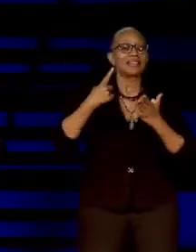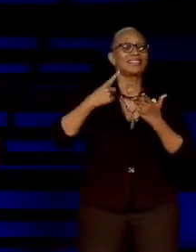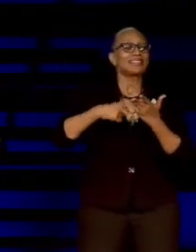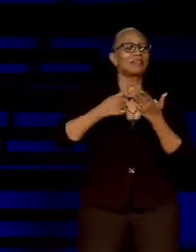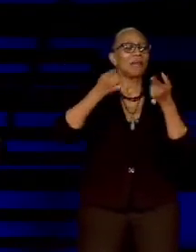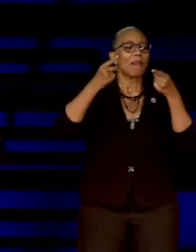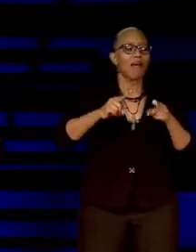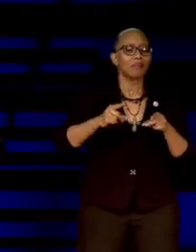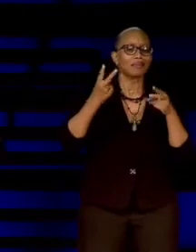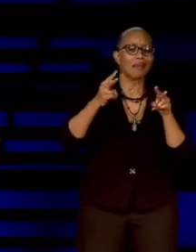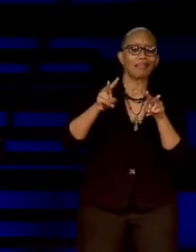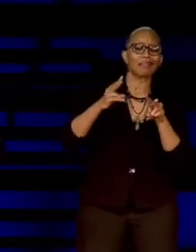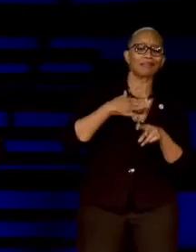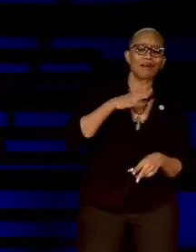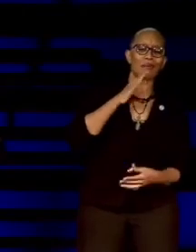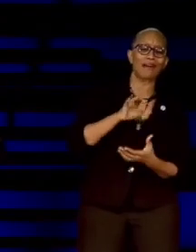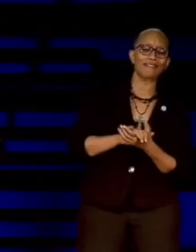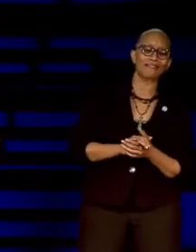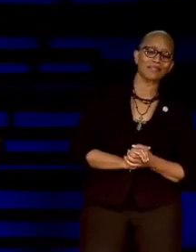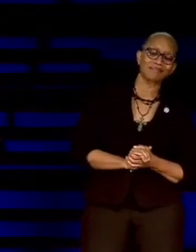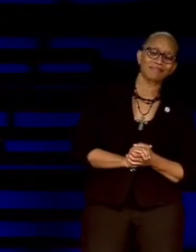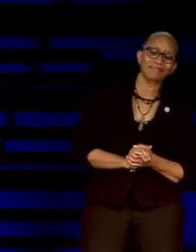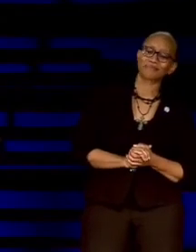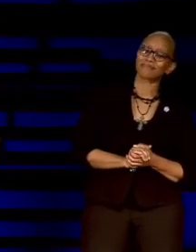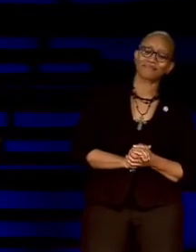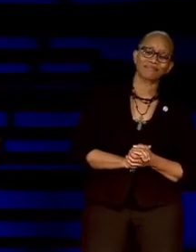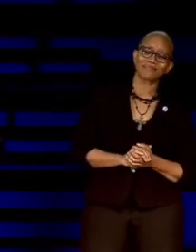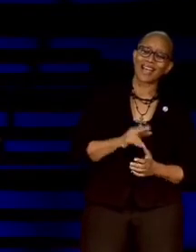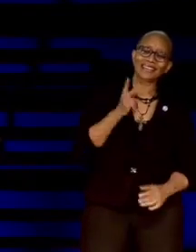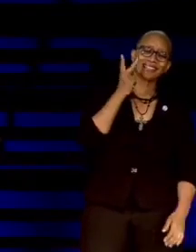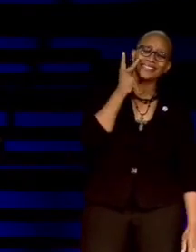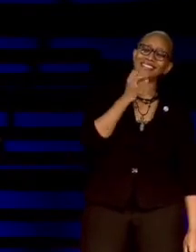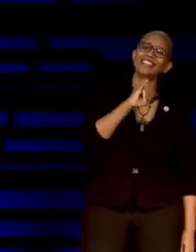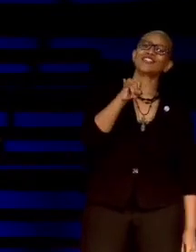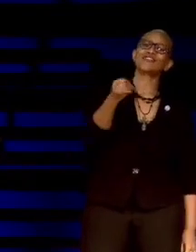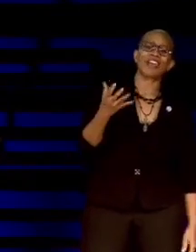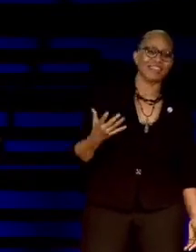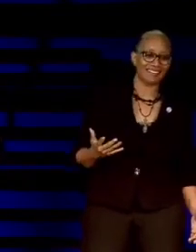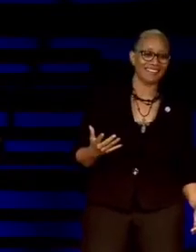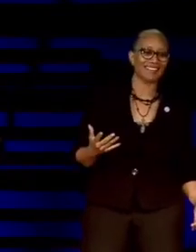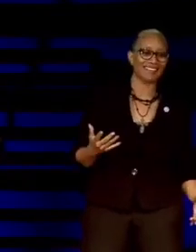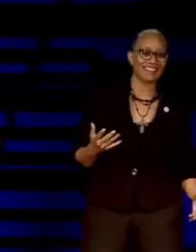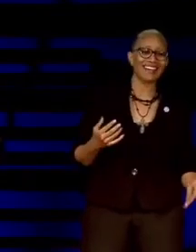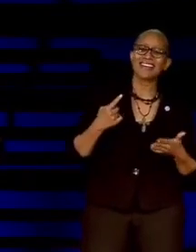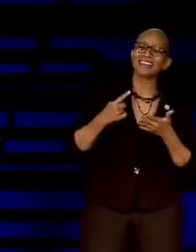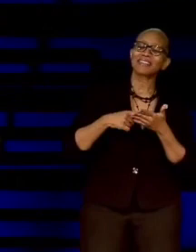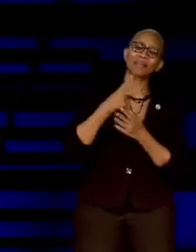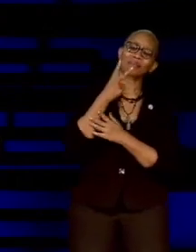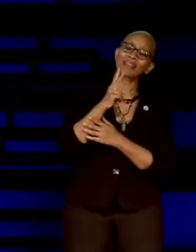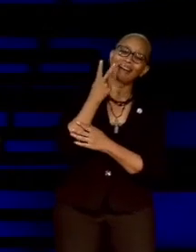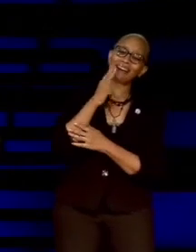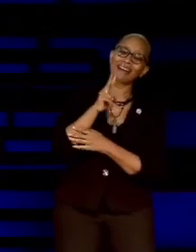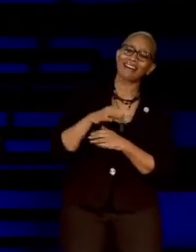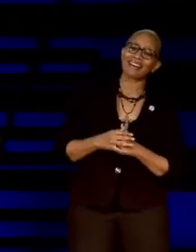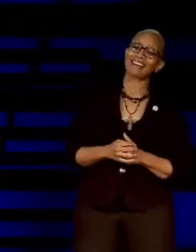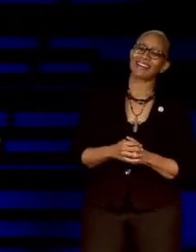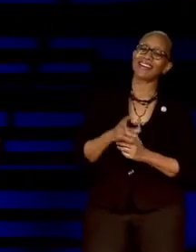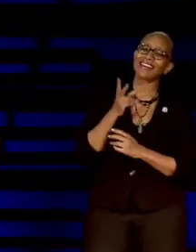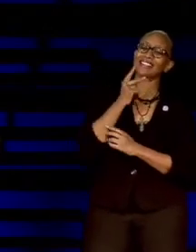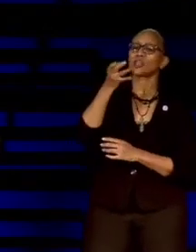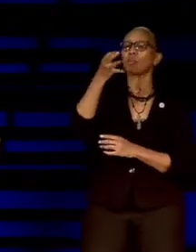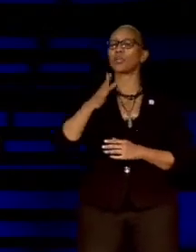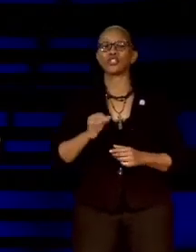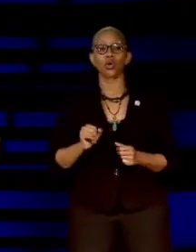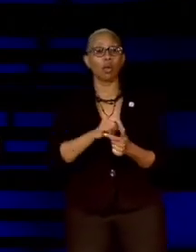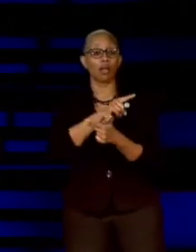Sometimes I look at her and I just see Jay. Sometimes I look at her and I see the